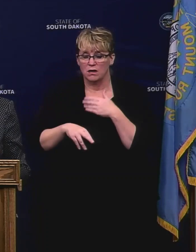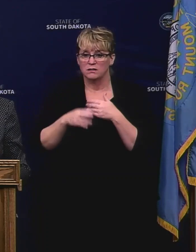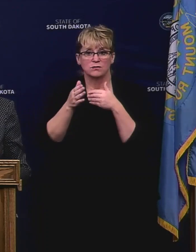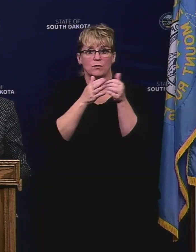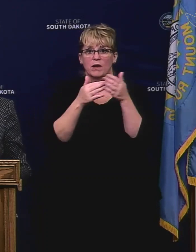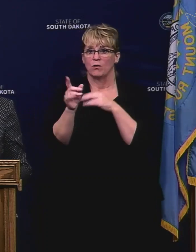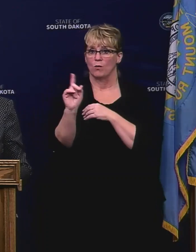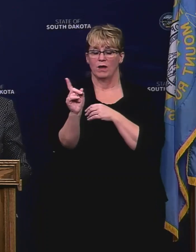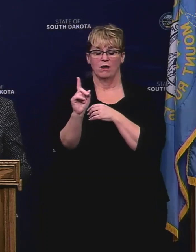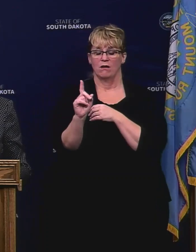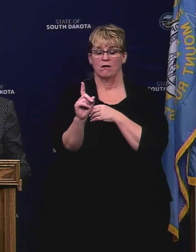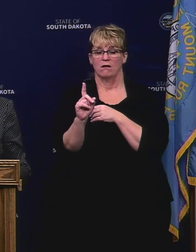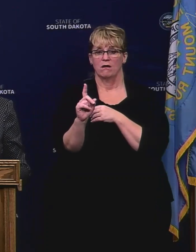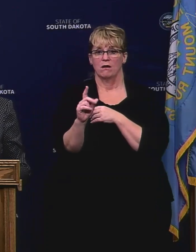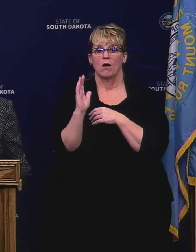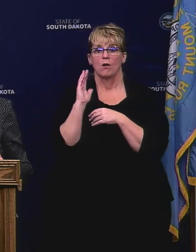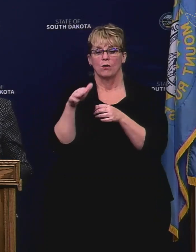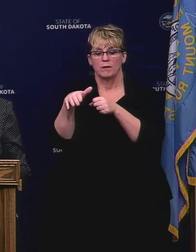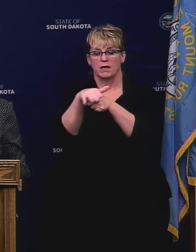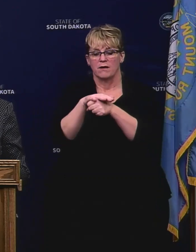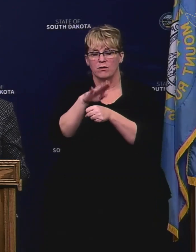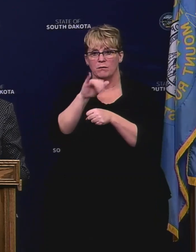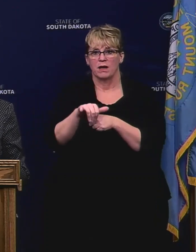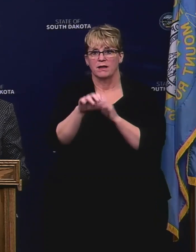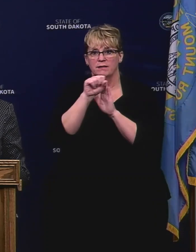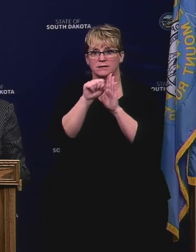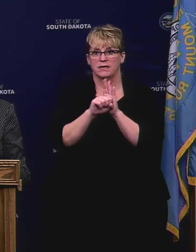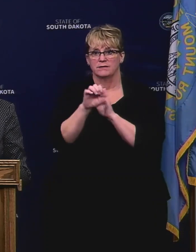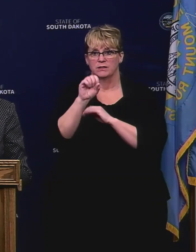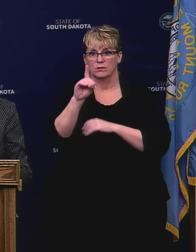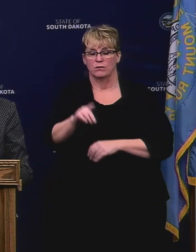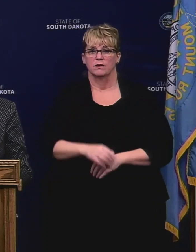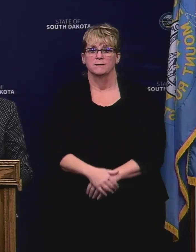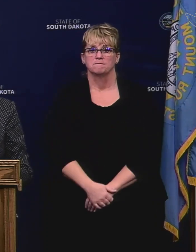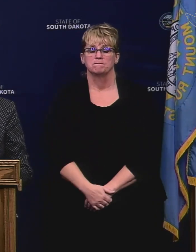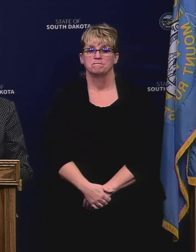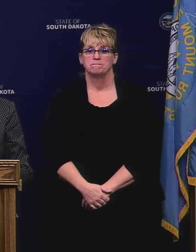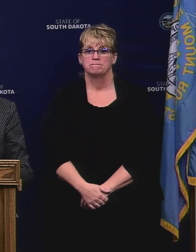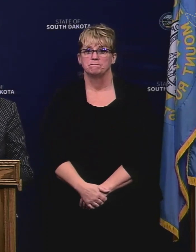they're processed, will be covered by the state of South Dakota.